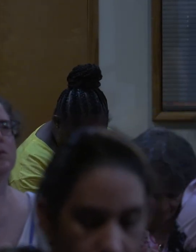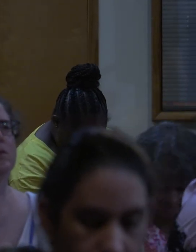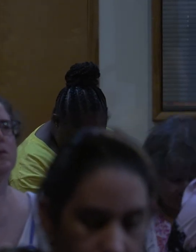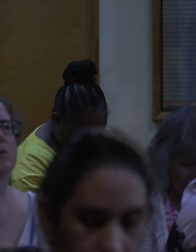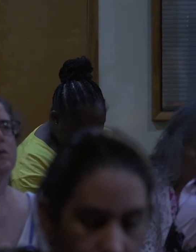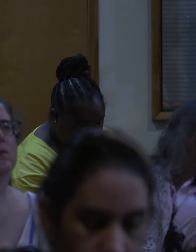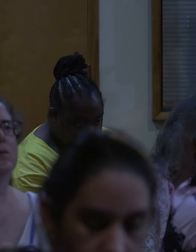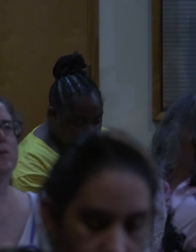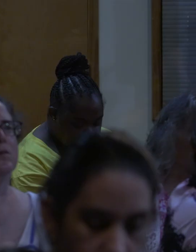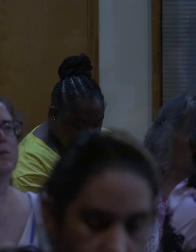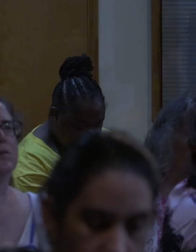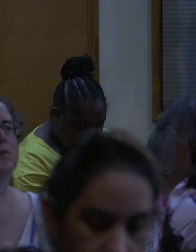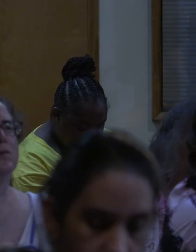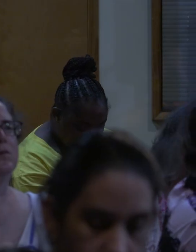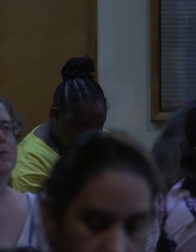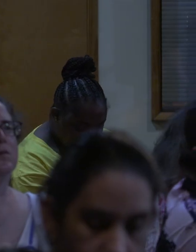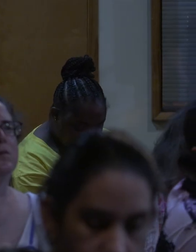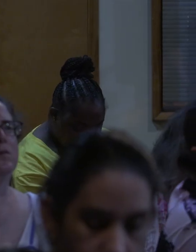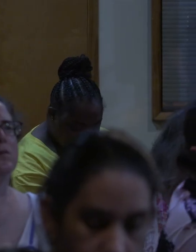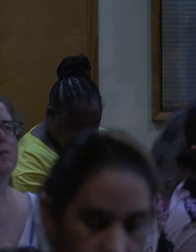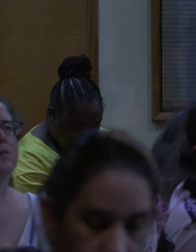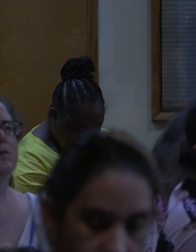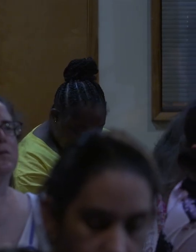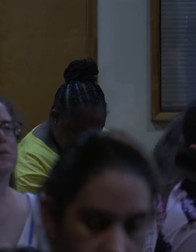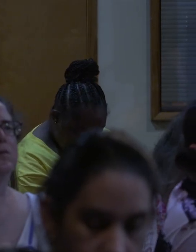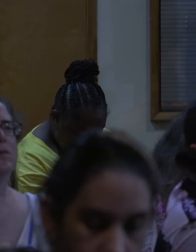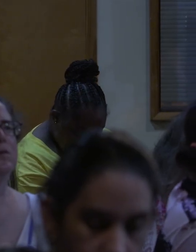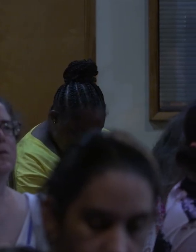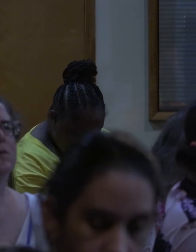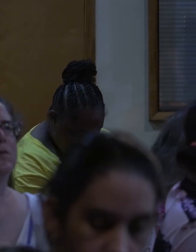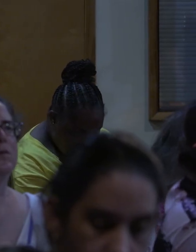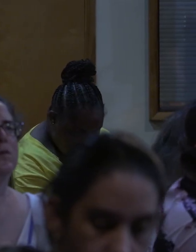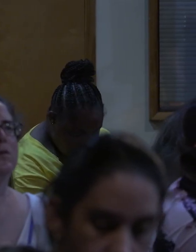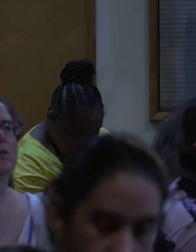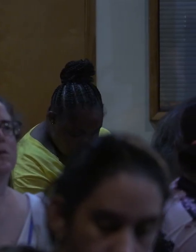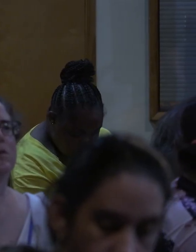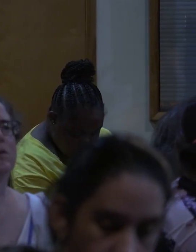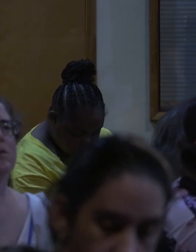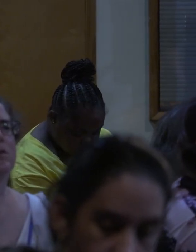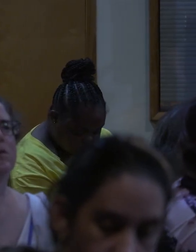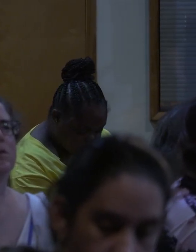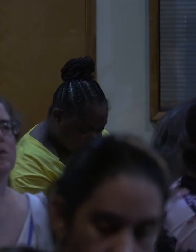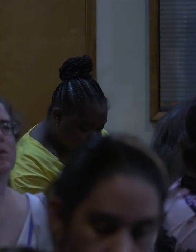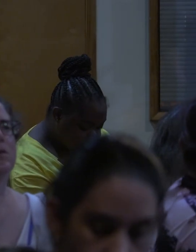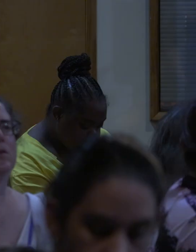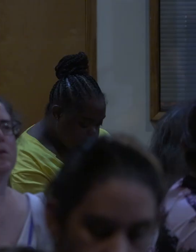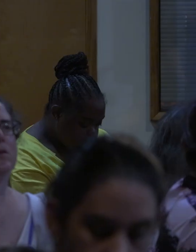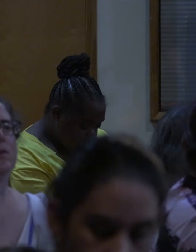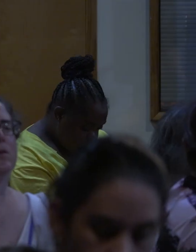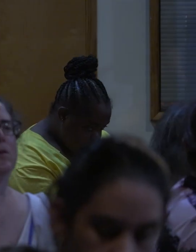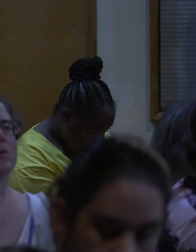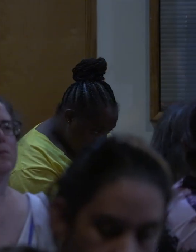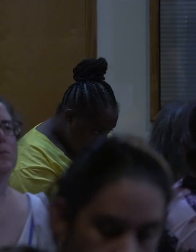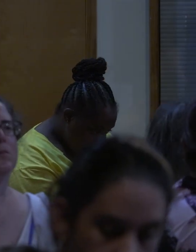English 1B, 1C, everything, some of my friends are telling me you need to improve your writing skills. So saying you